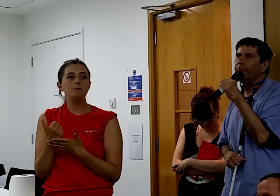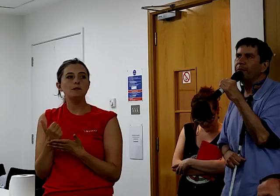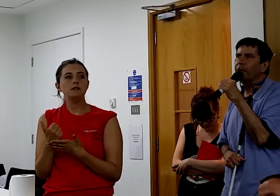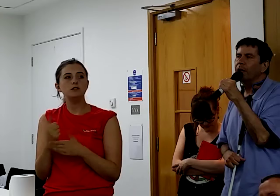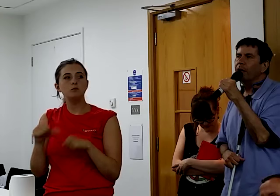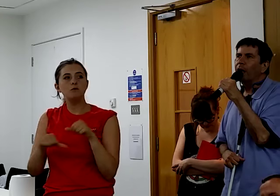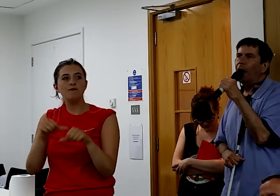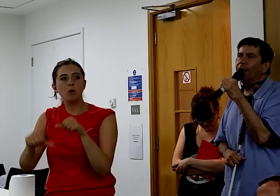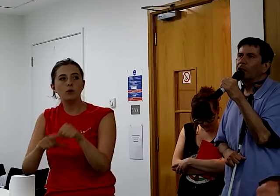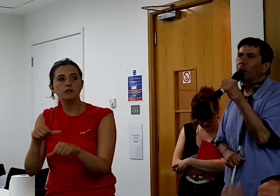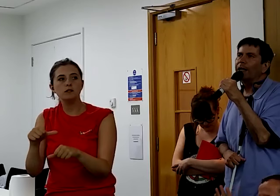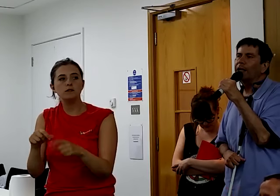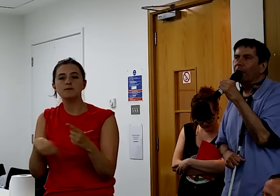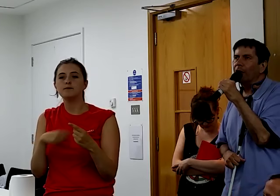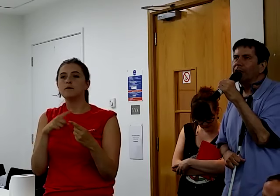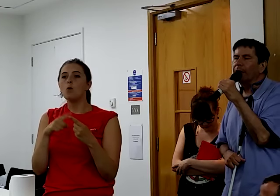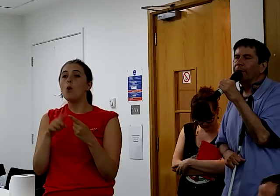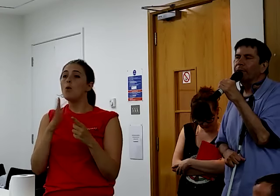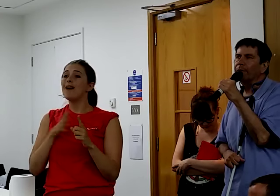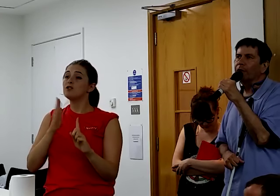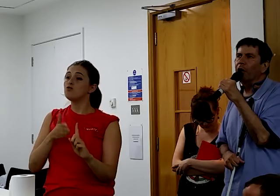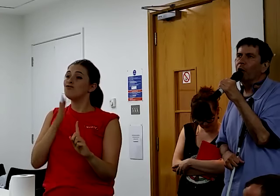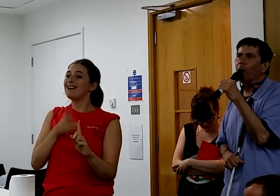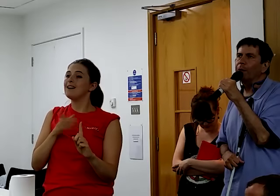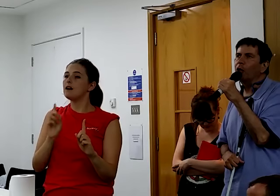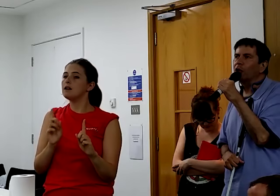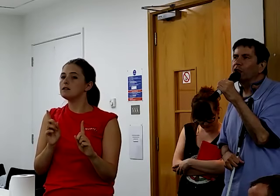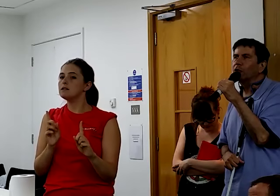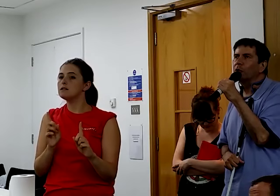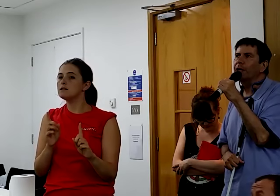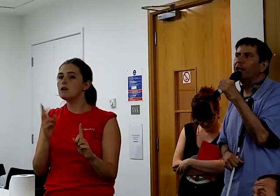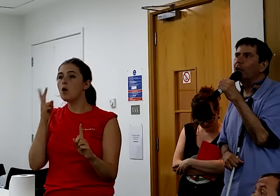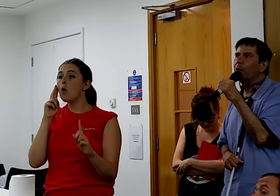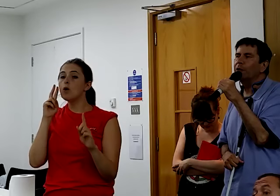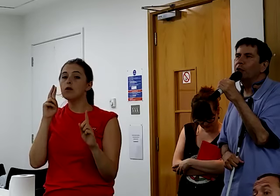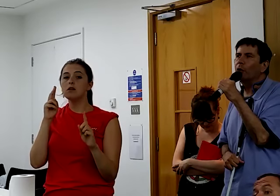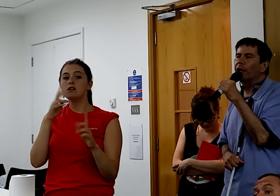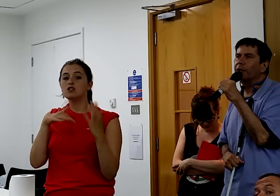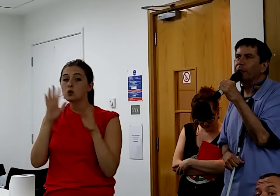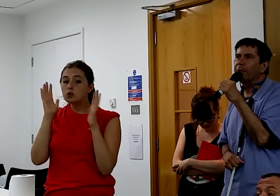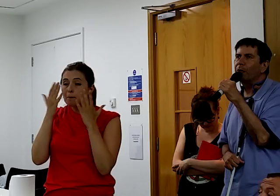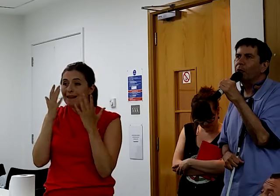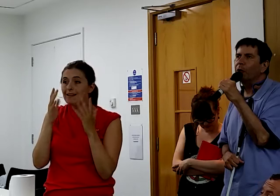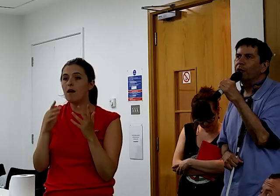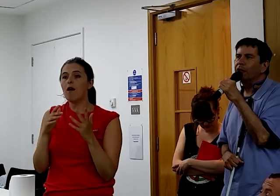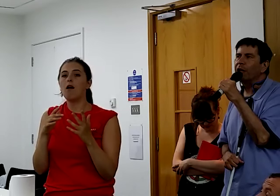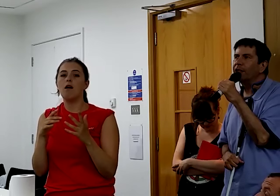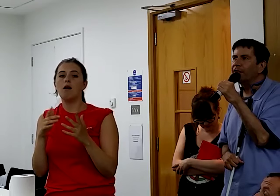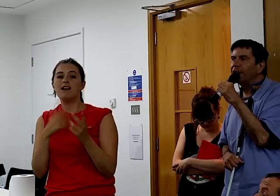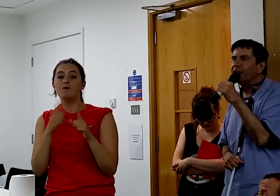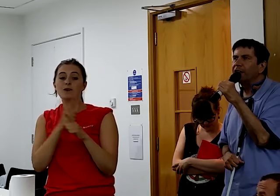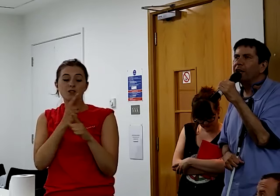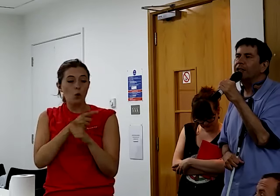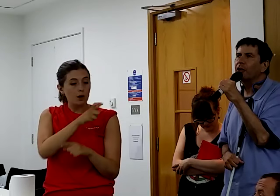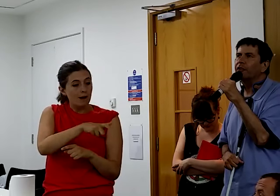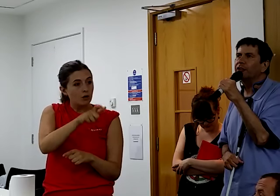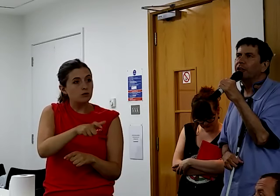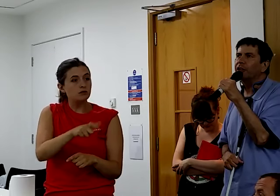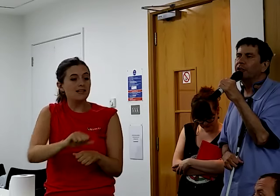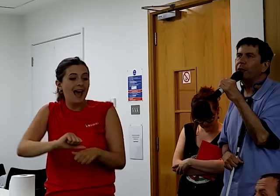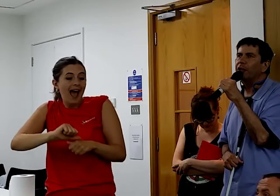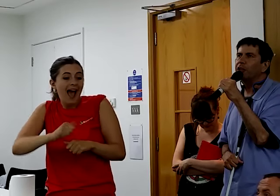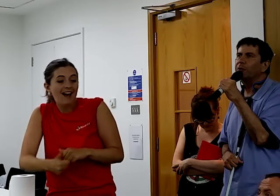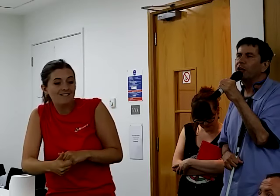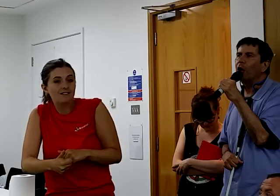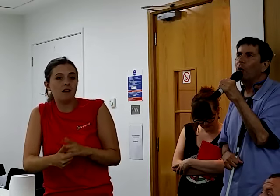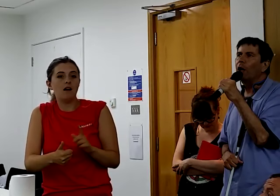to go from here. And that's recognising that when we look on social media, when we're talking to people in the days